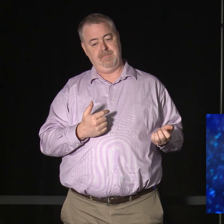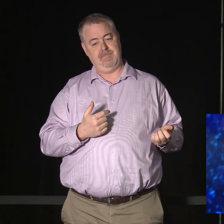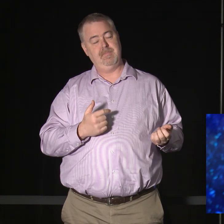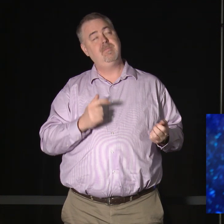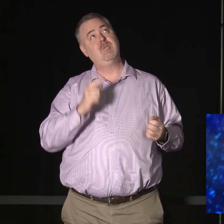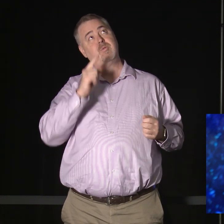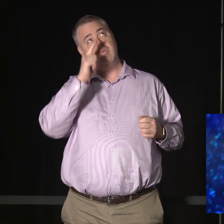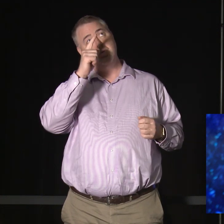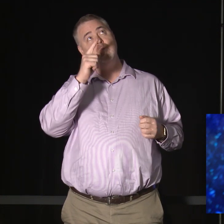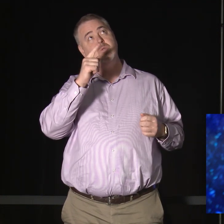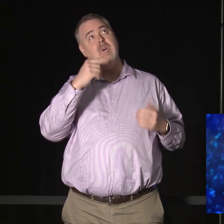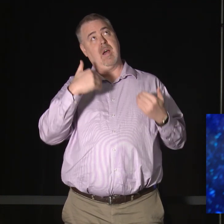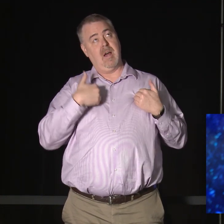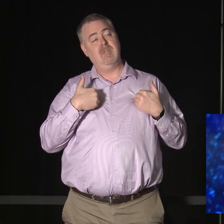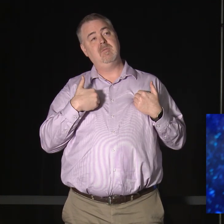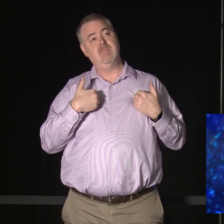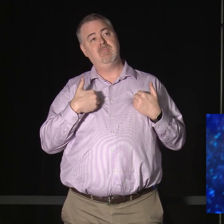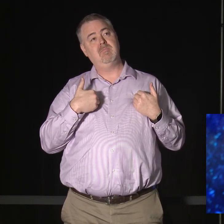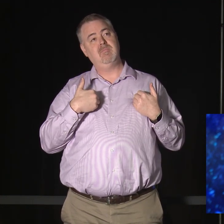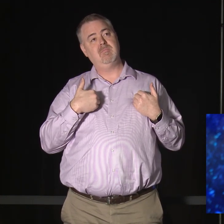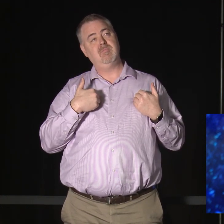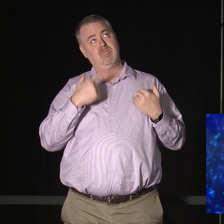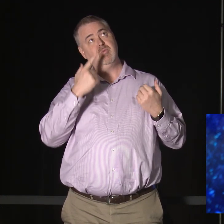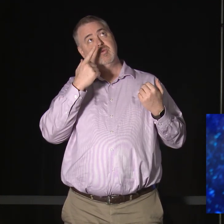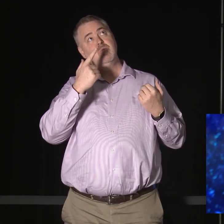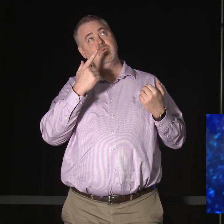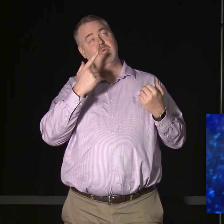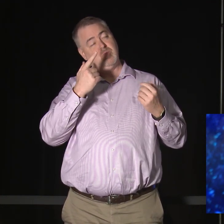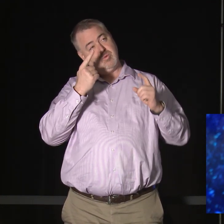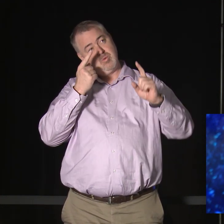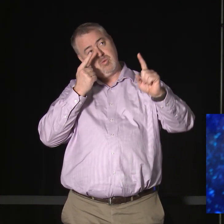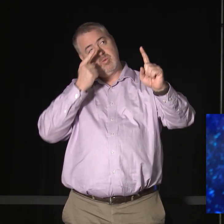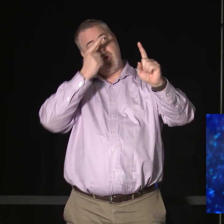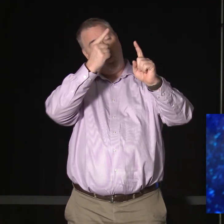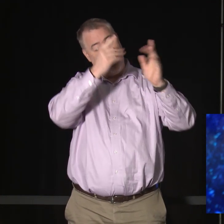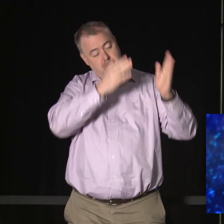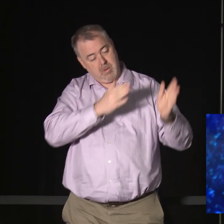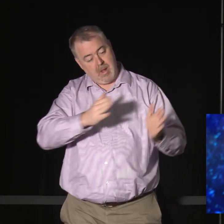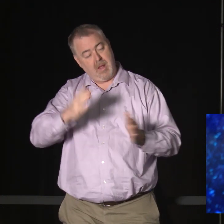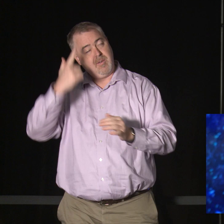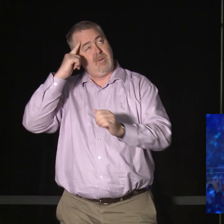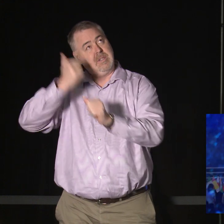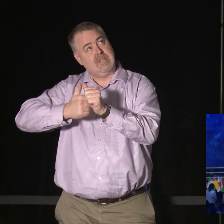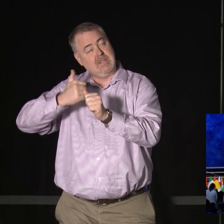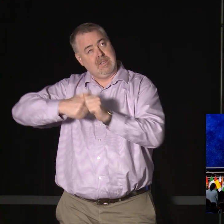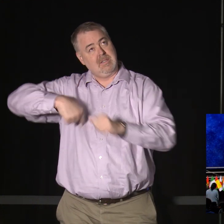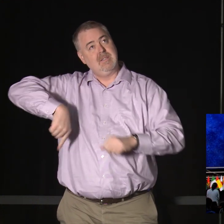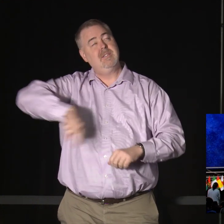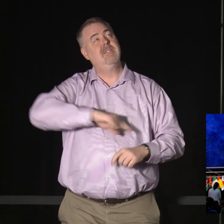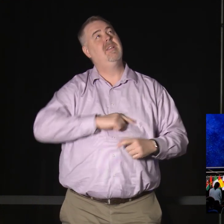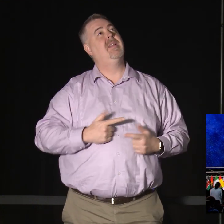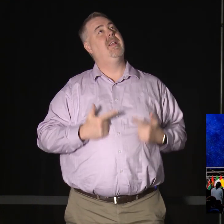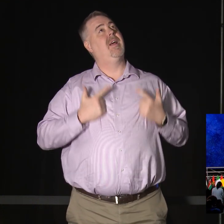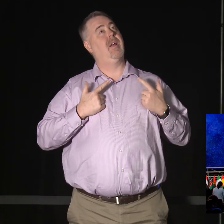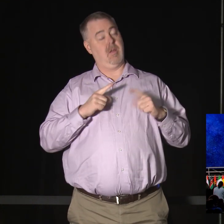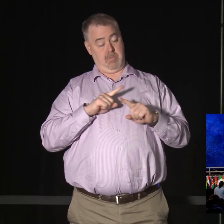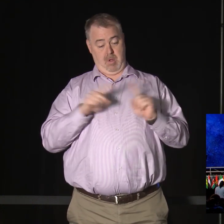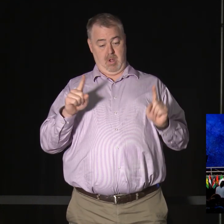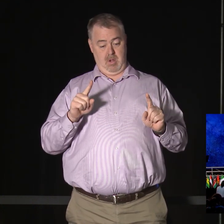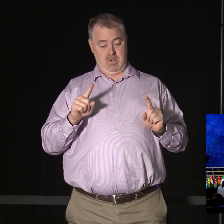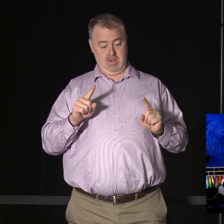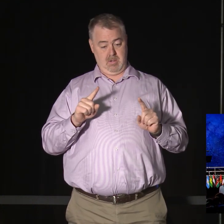You also have a purpose and a plan for each and every one of our lives, but if we neglect to pick up